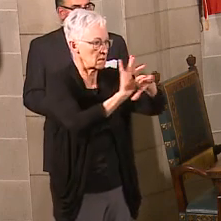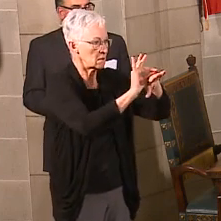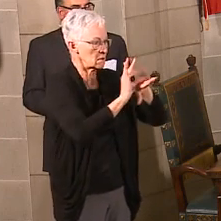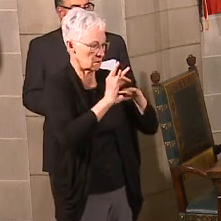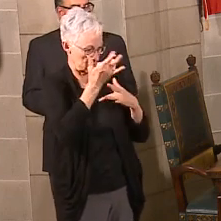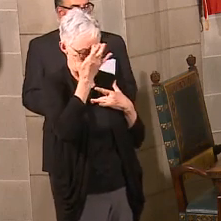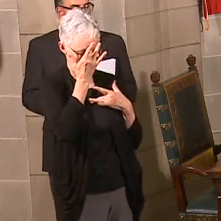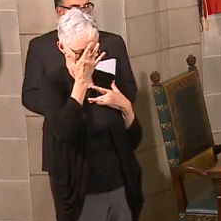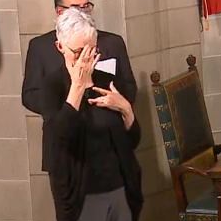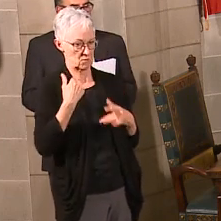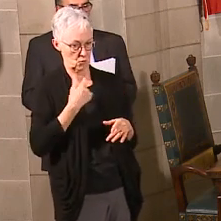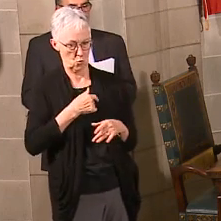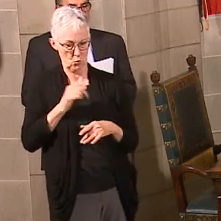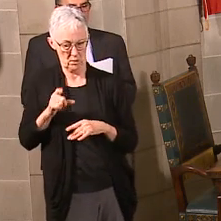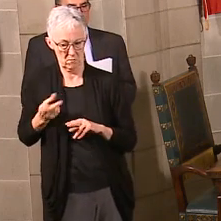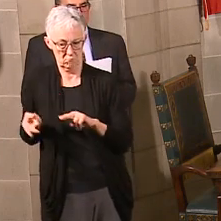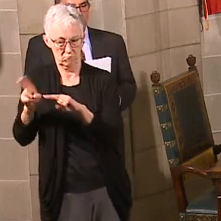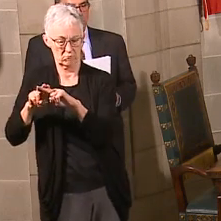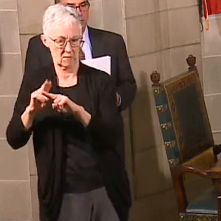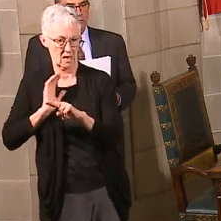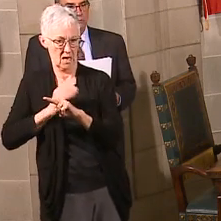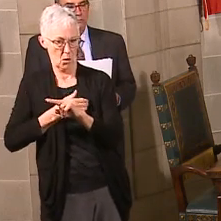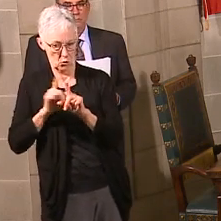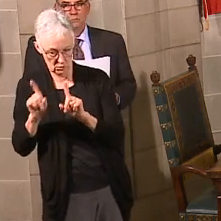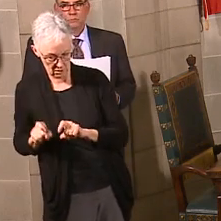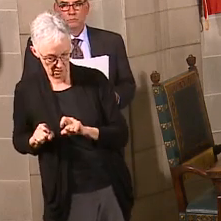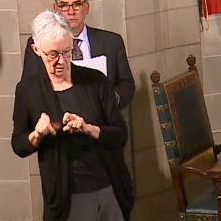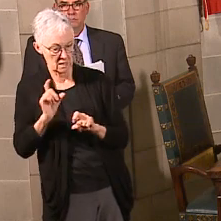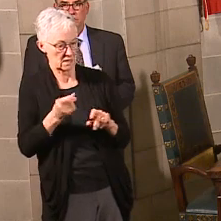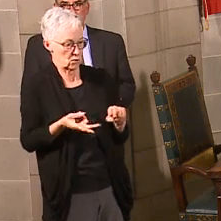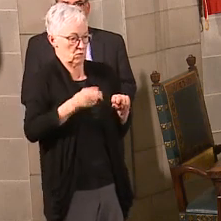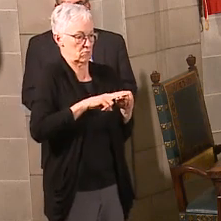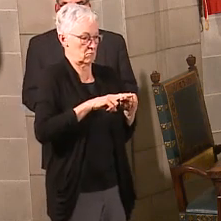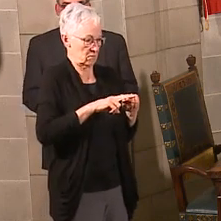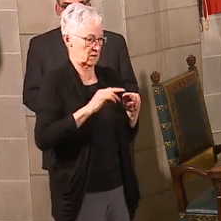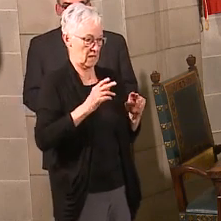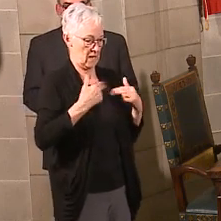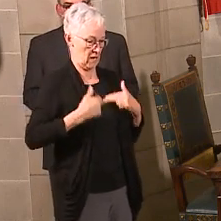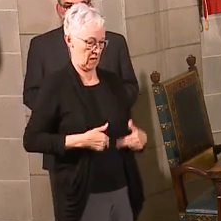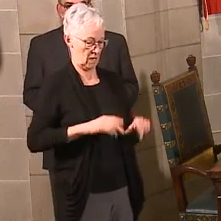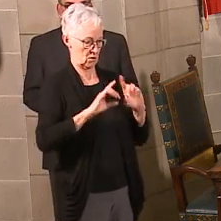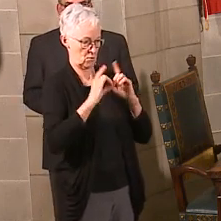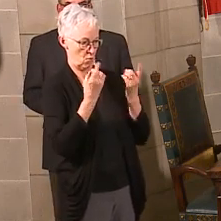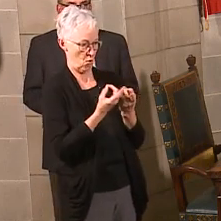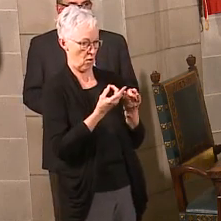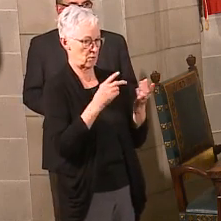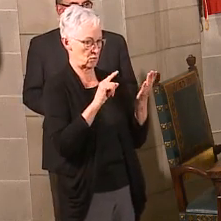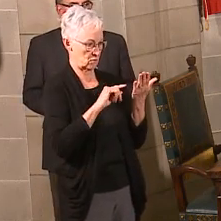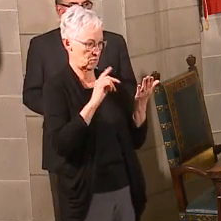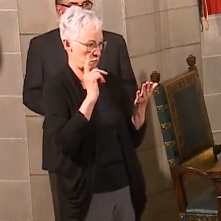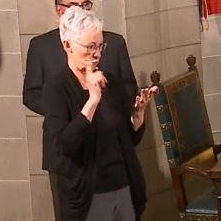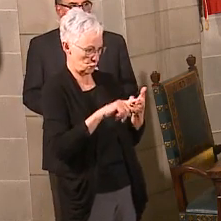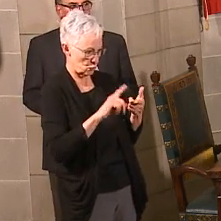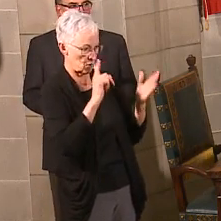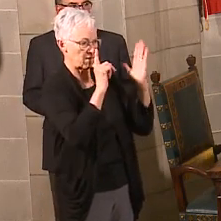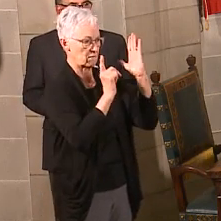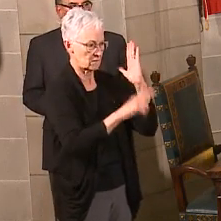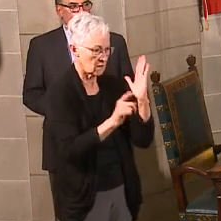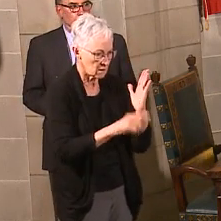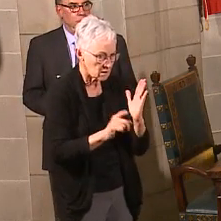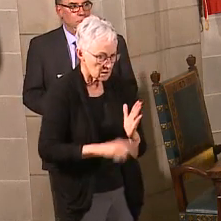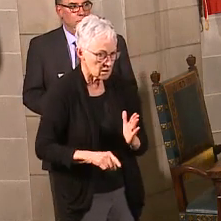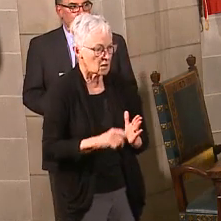our testing. We need to beef up our contact tracing, get more people trained, do more. And what contact tracing means is you find somebody who's got